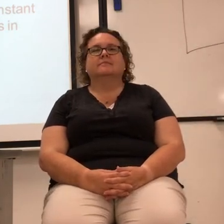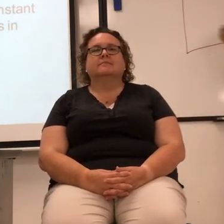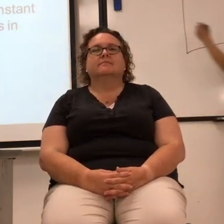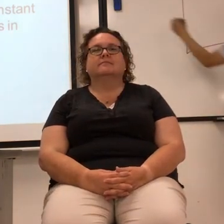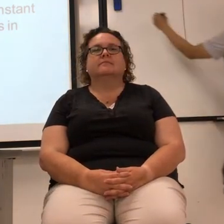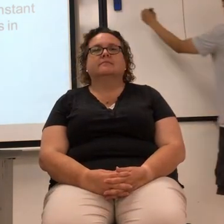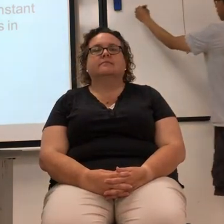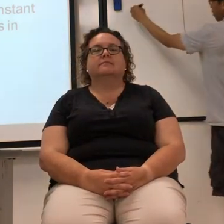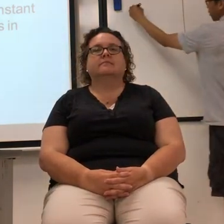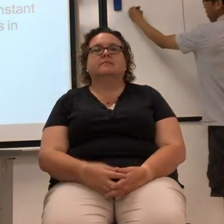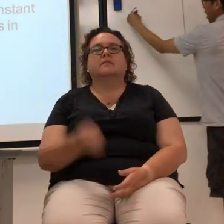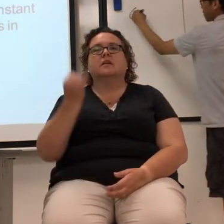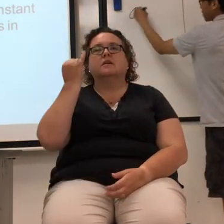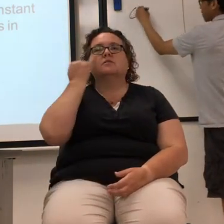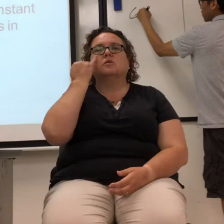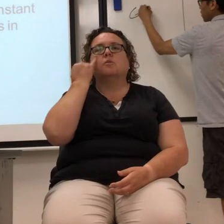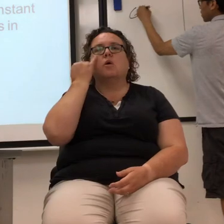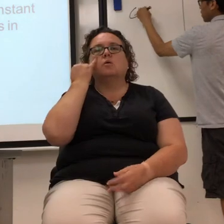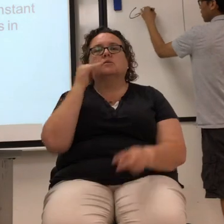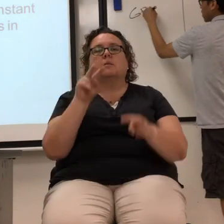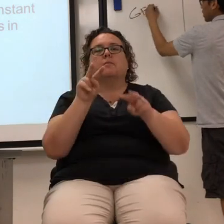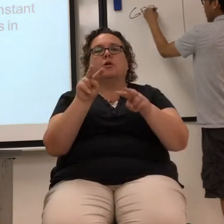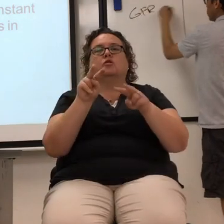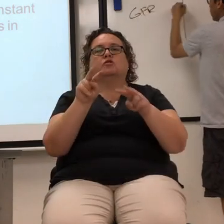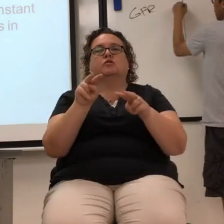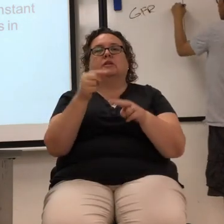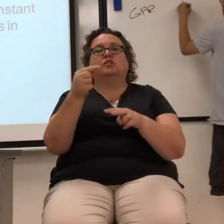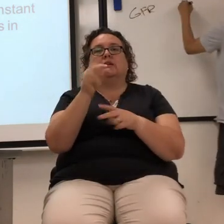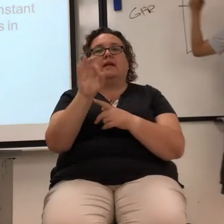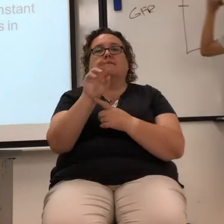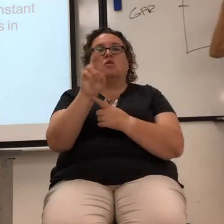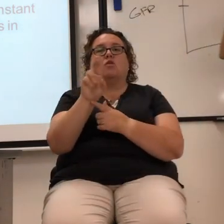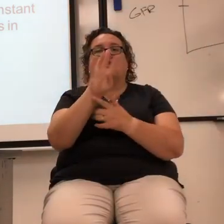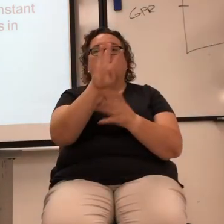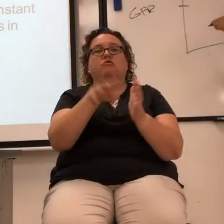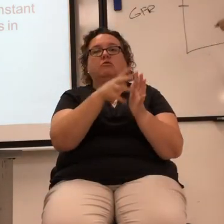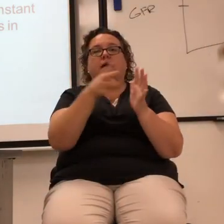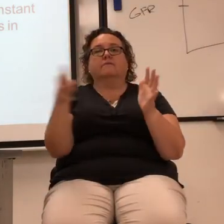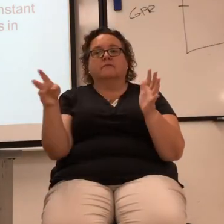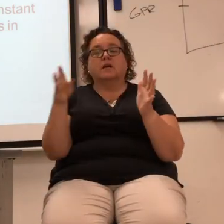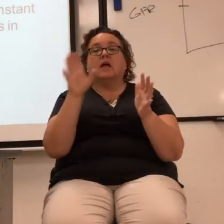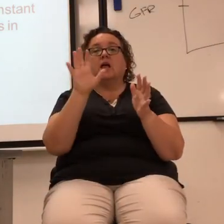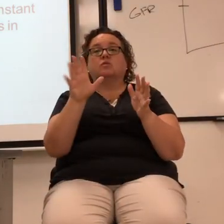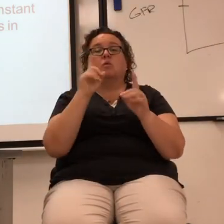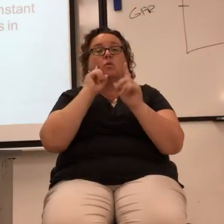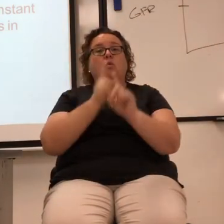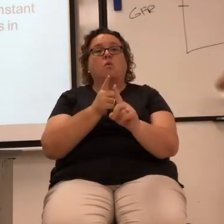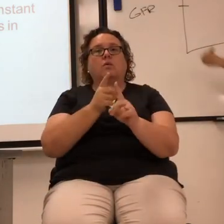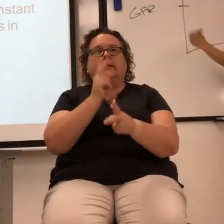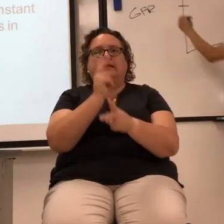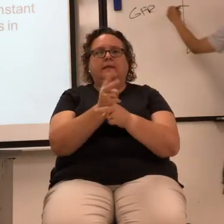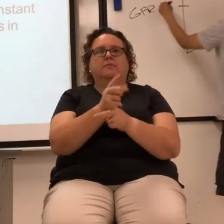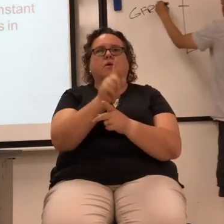let's say you're monitoring GFR in a graph, and you want the goal, keep it